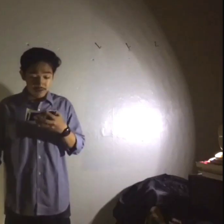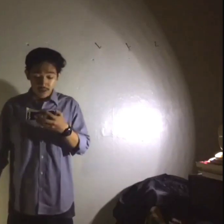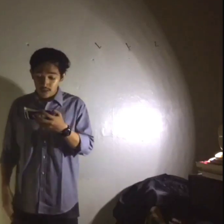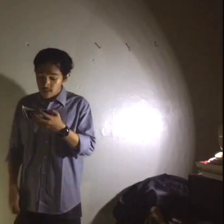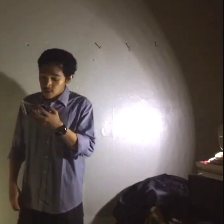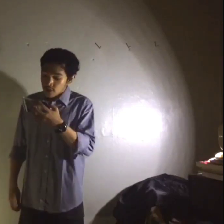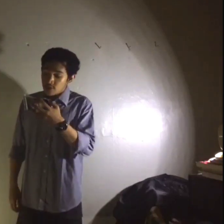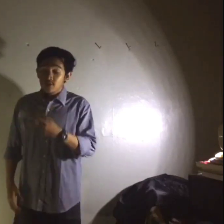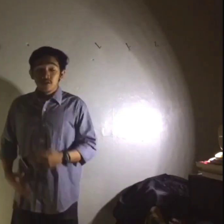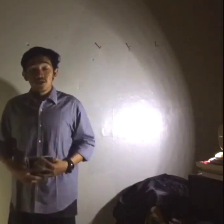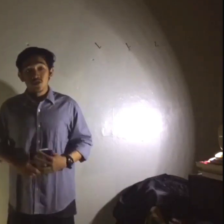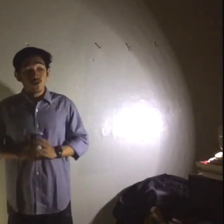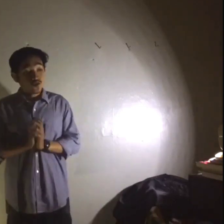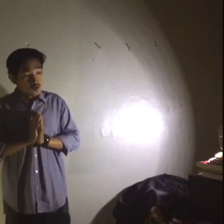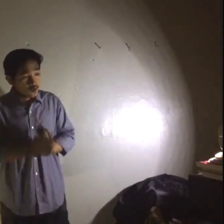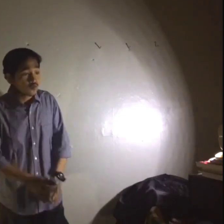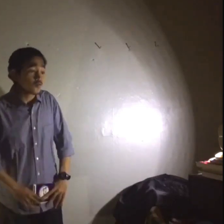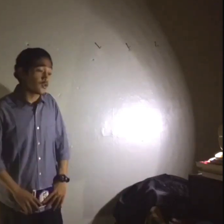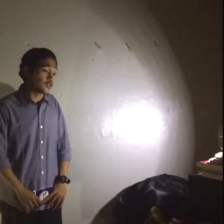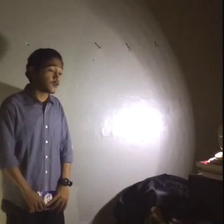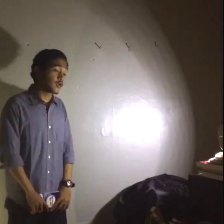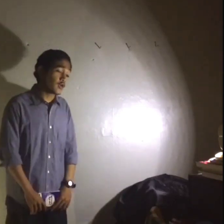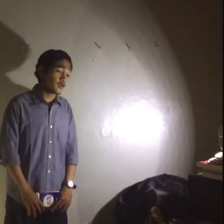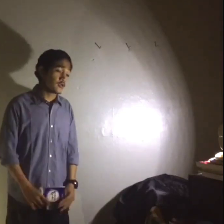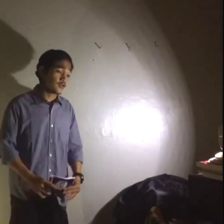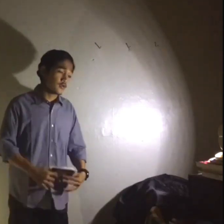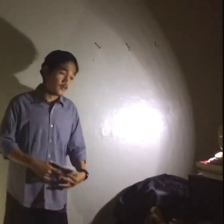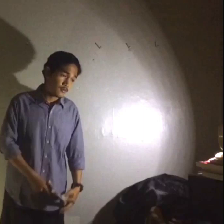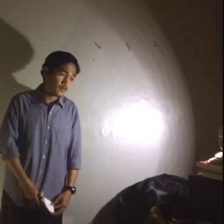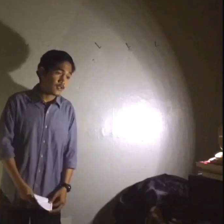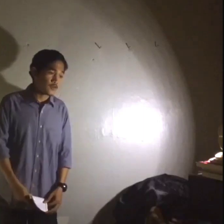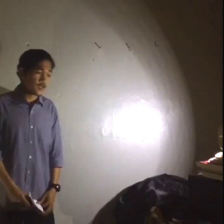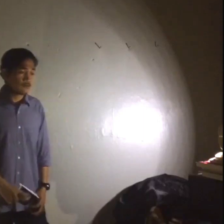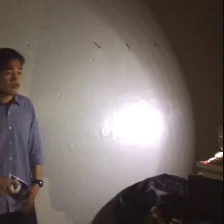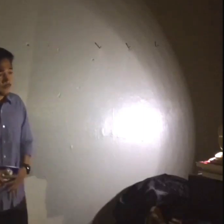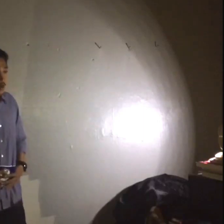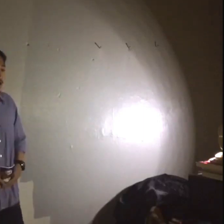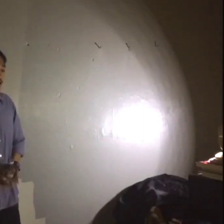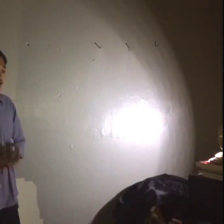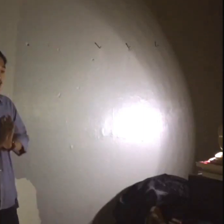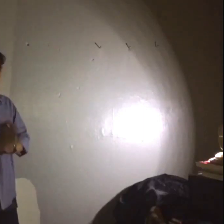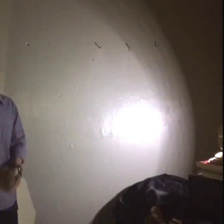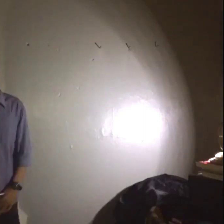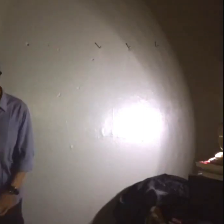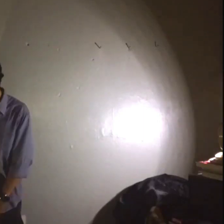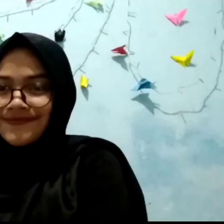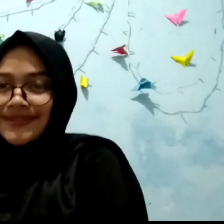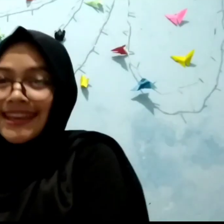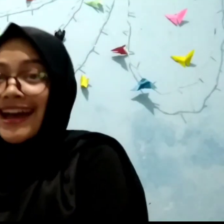material. So, Ms. Harumingga, please welcome, the floor is yours.